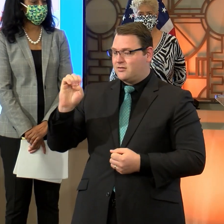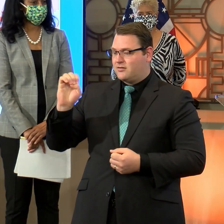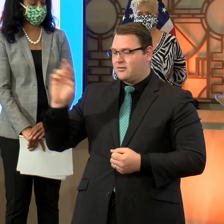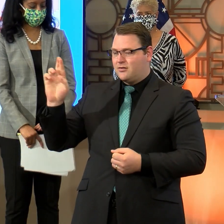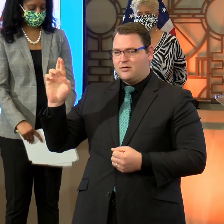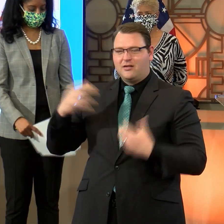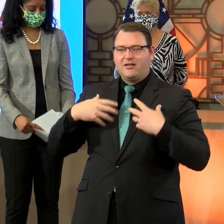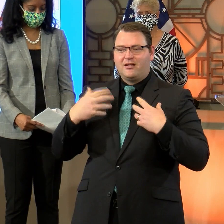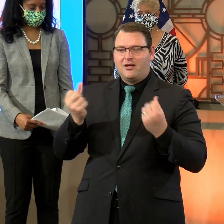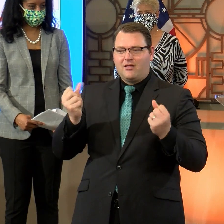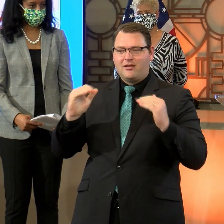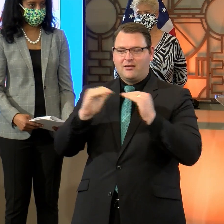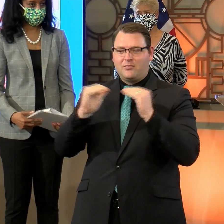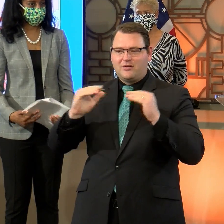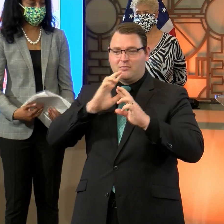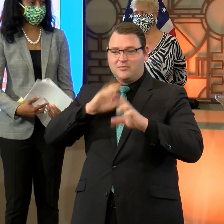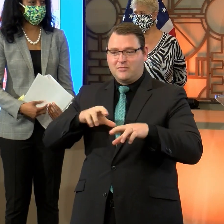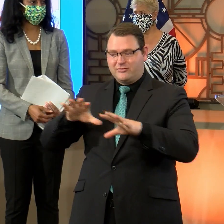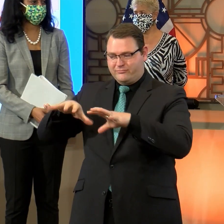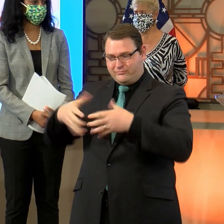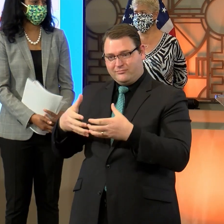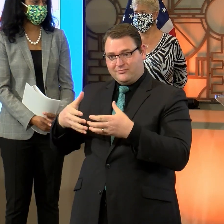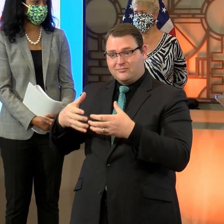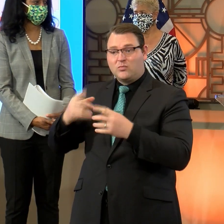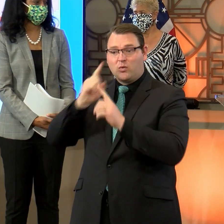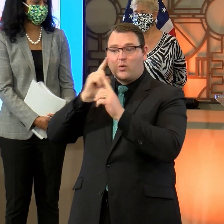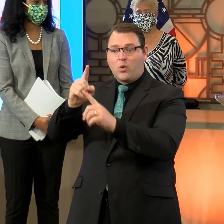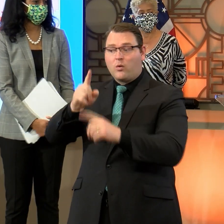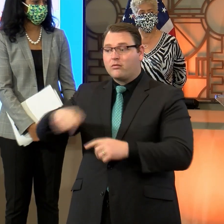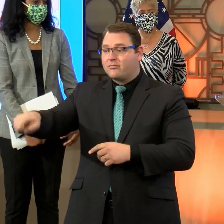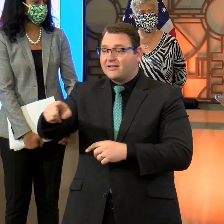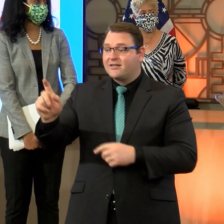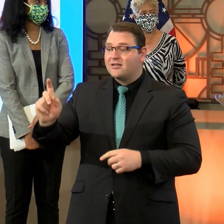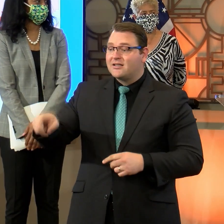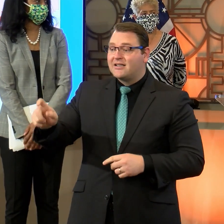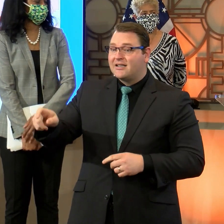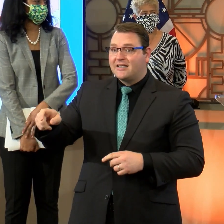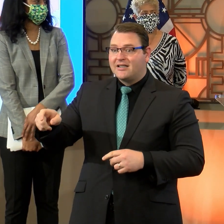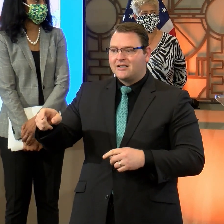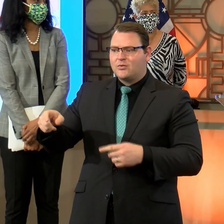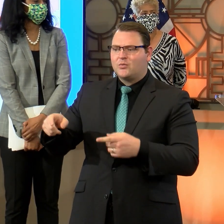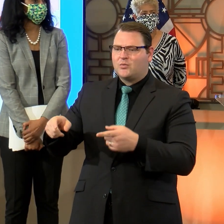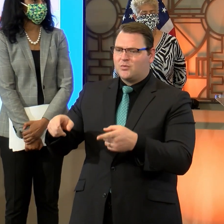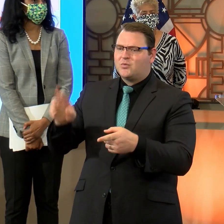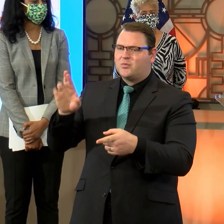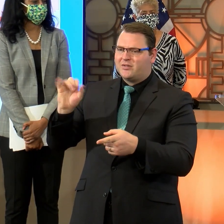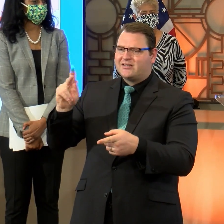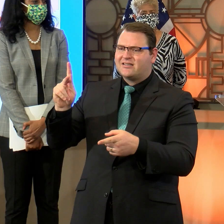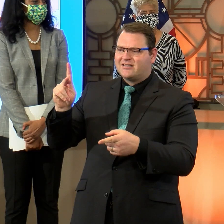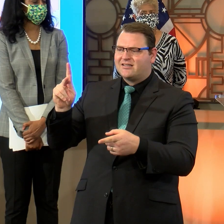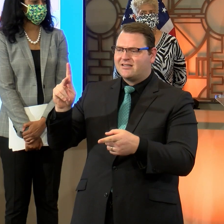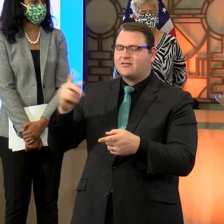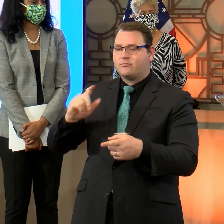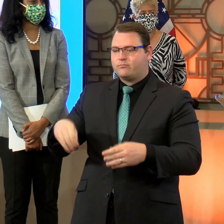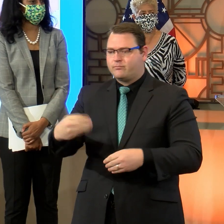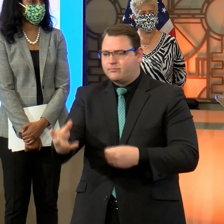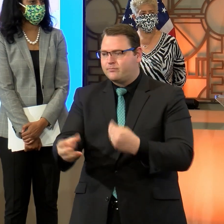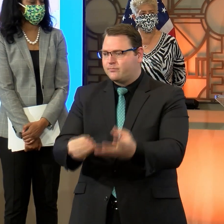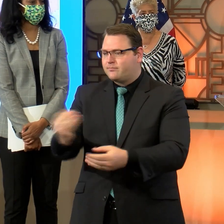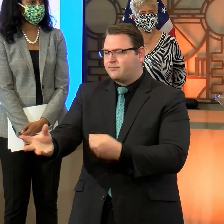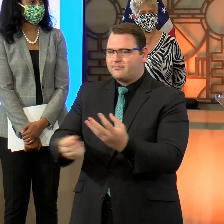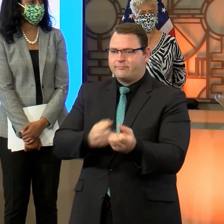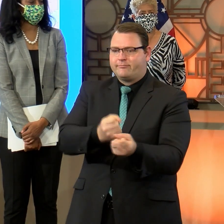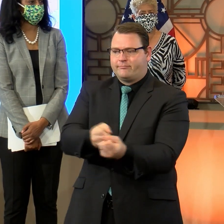information and more supplies to our neighbors who are most at risk, vulnerable, and disproportionately affected by the